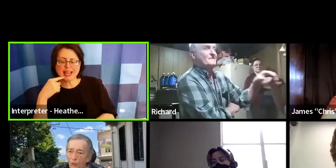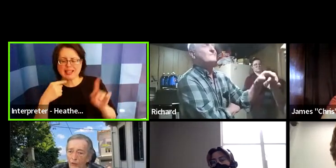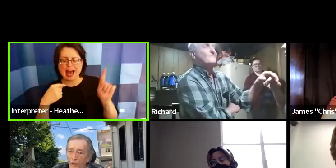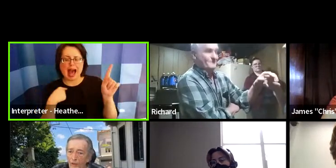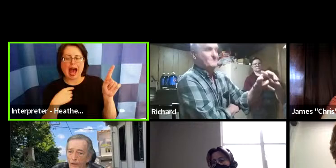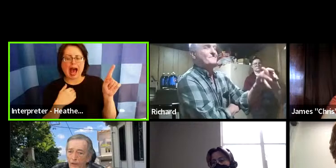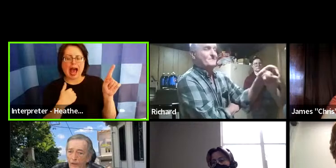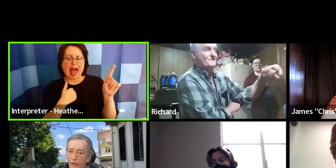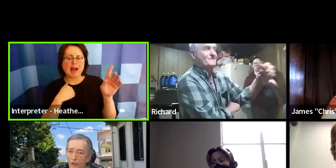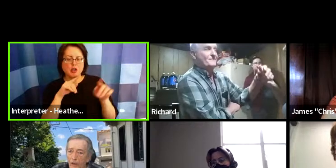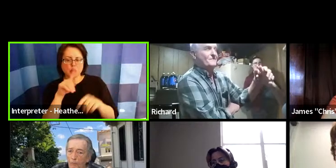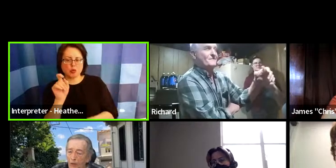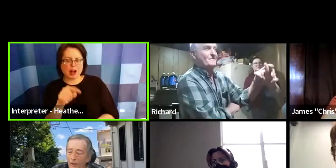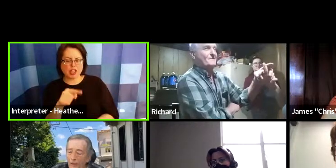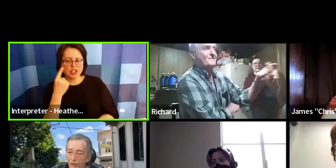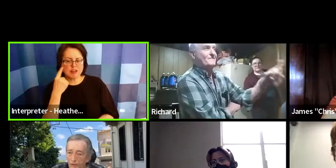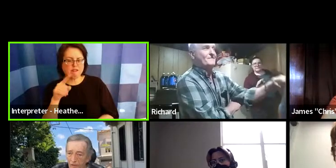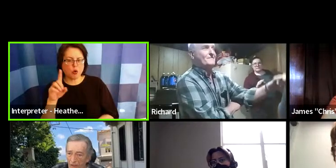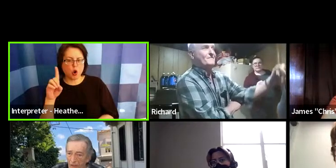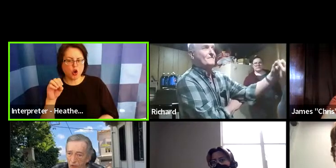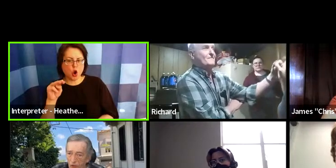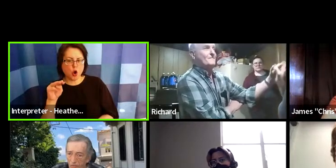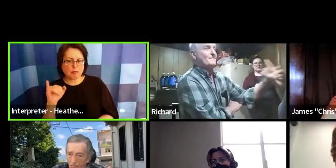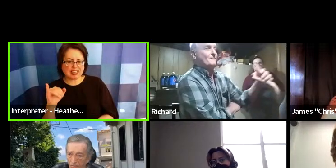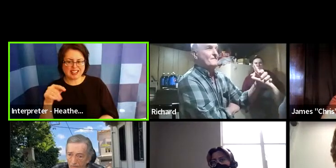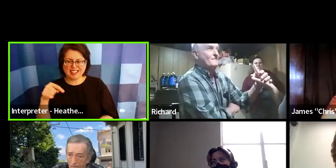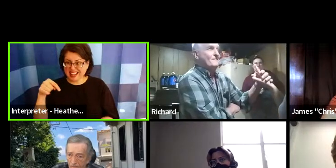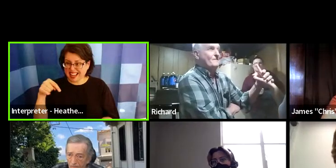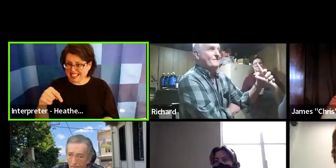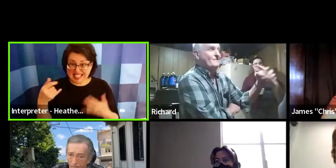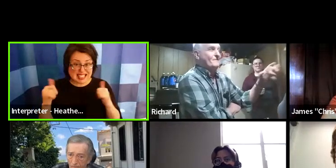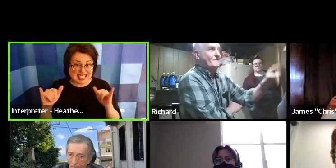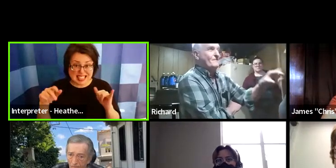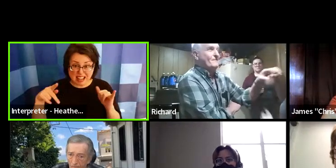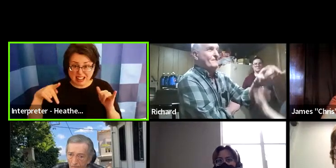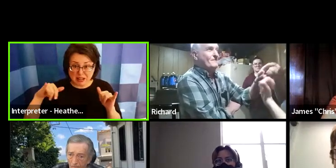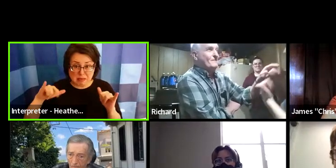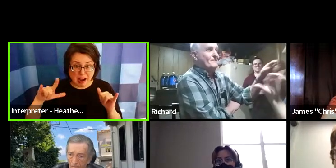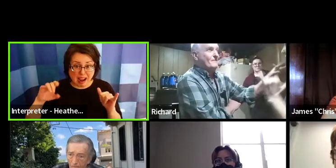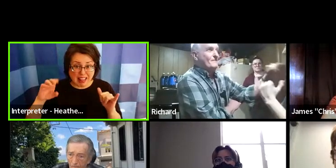we still in a pilot stage?